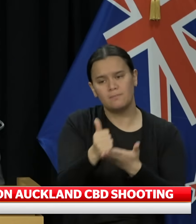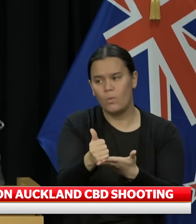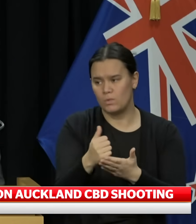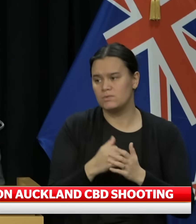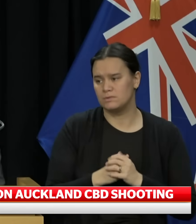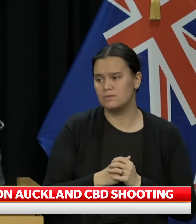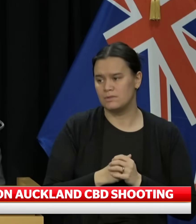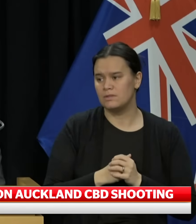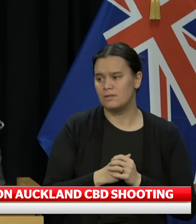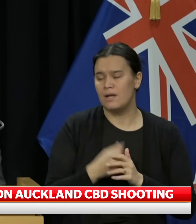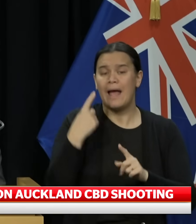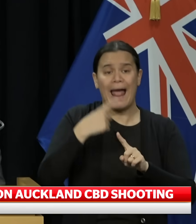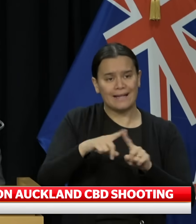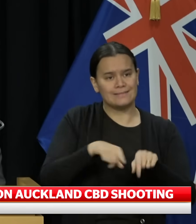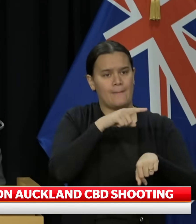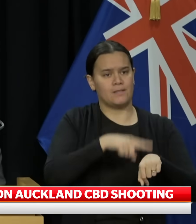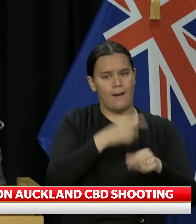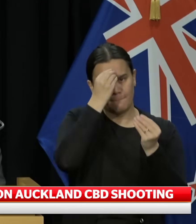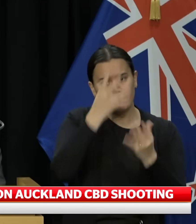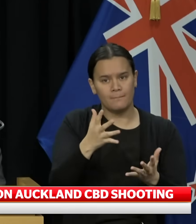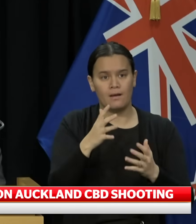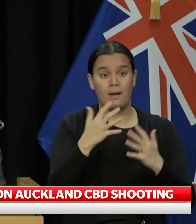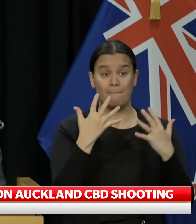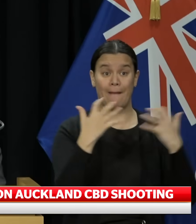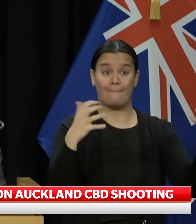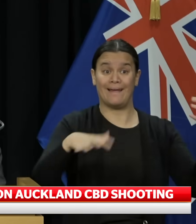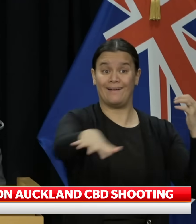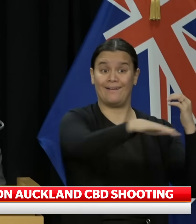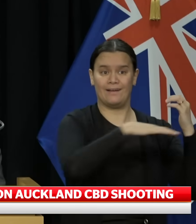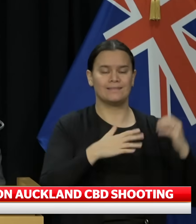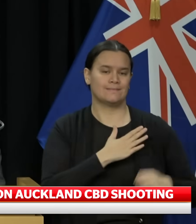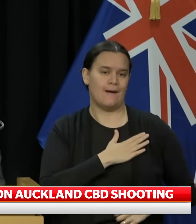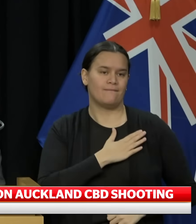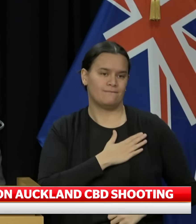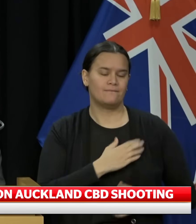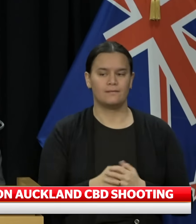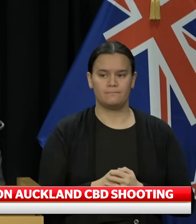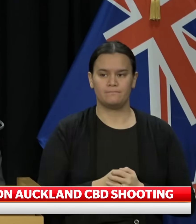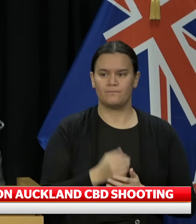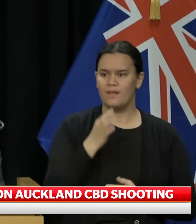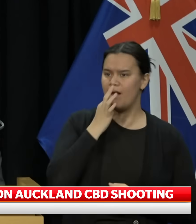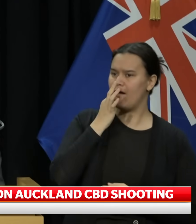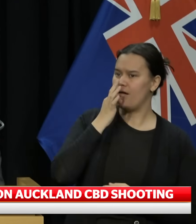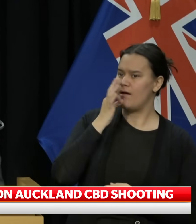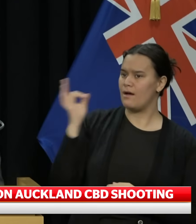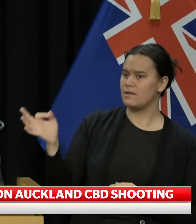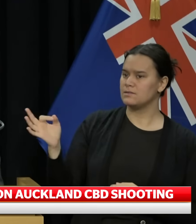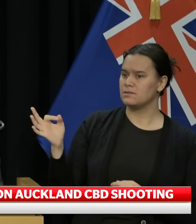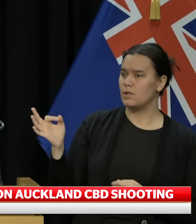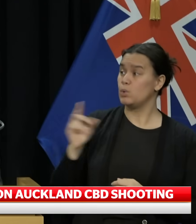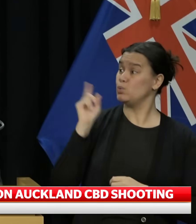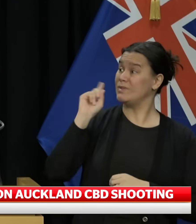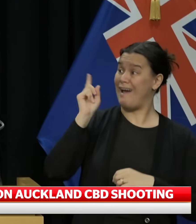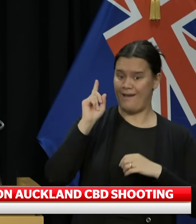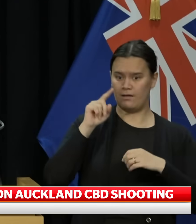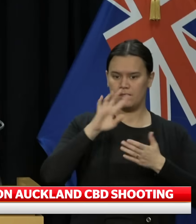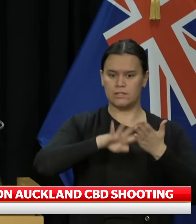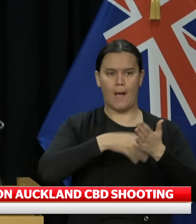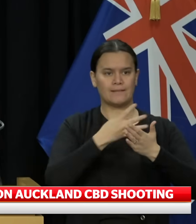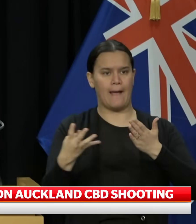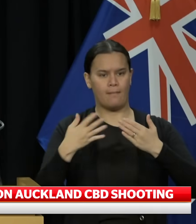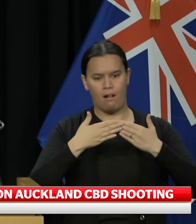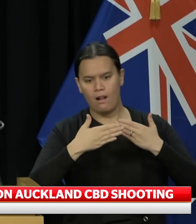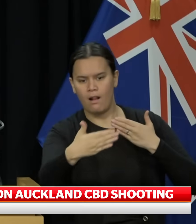the public are safe, that the police have this situation under control. So what does the timeline of the rest of today look like? Well, when